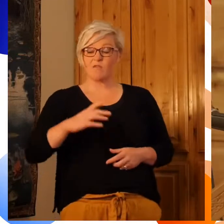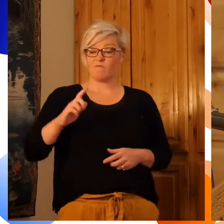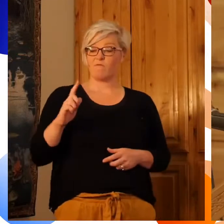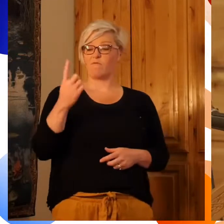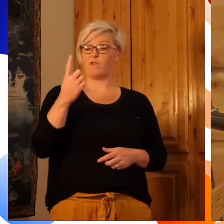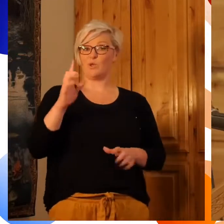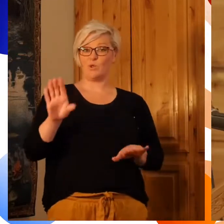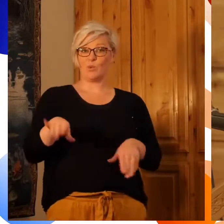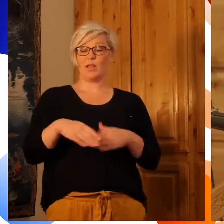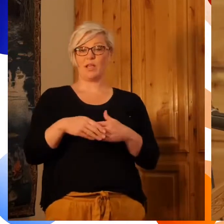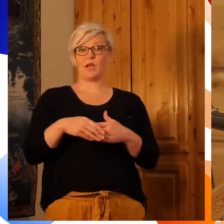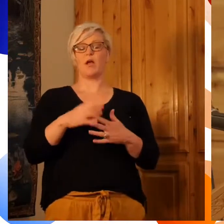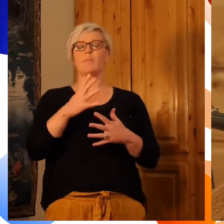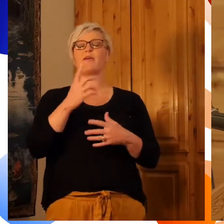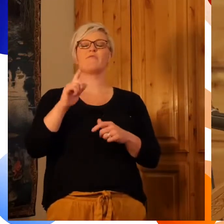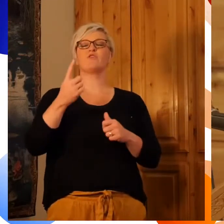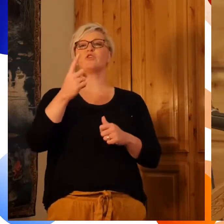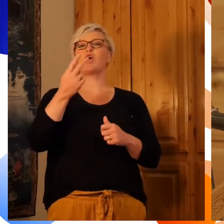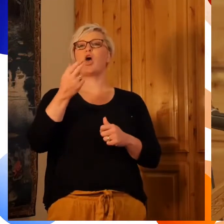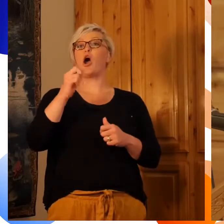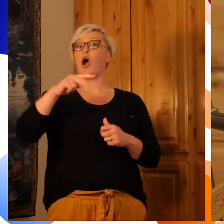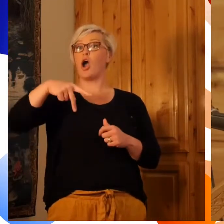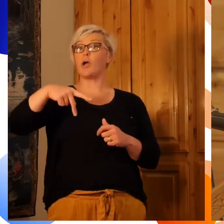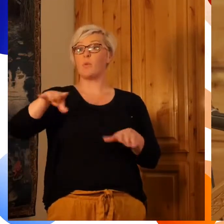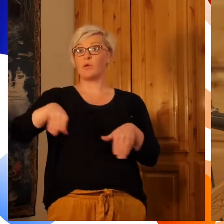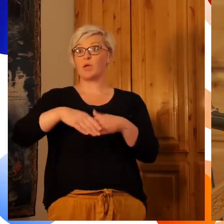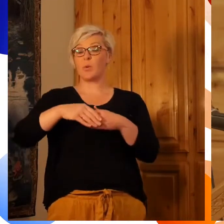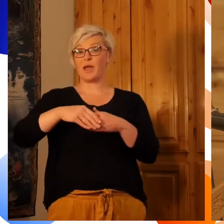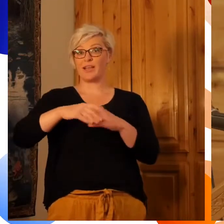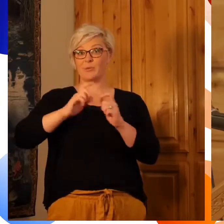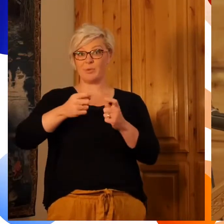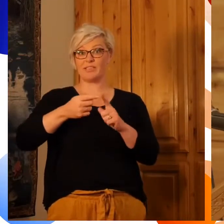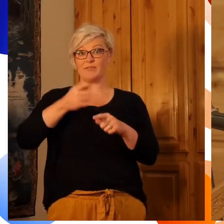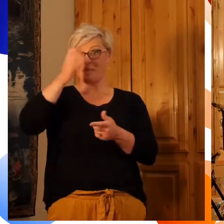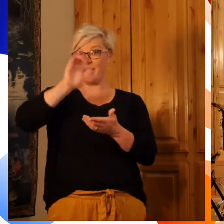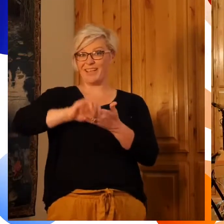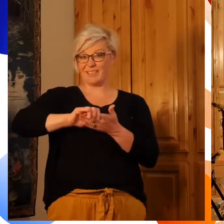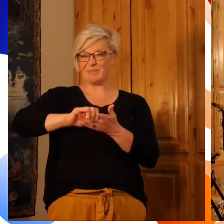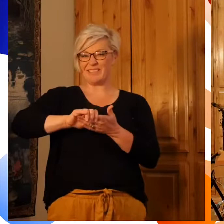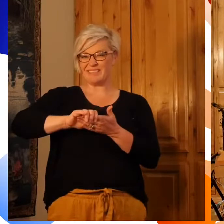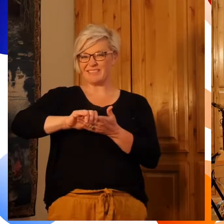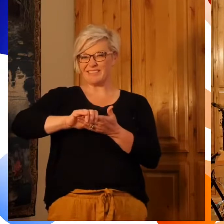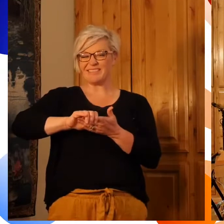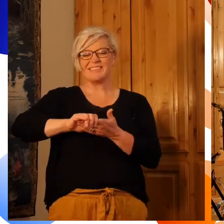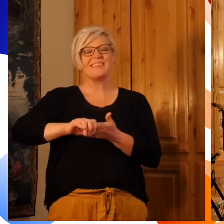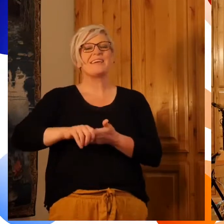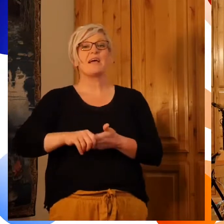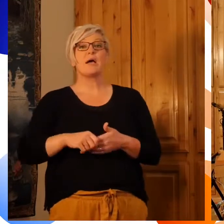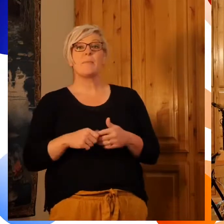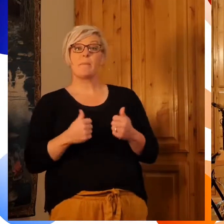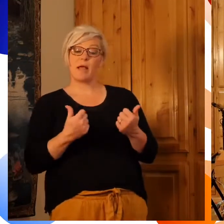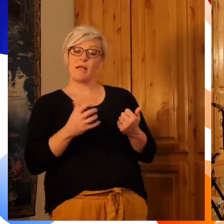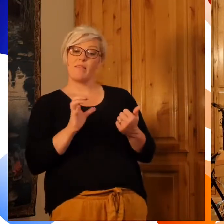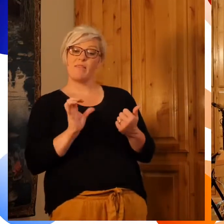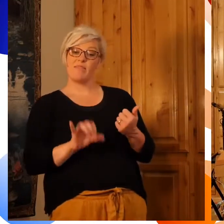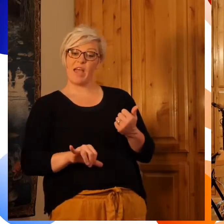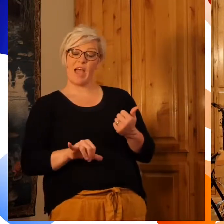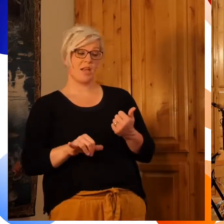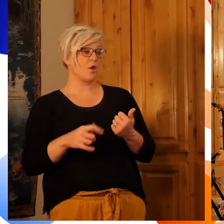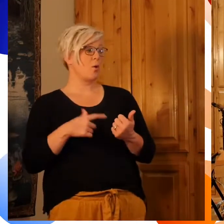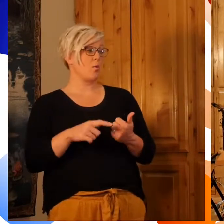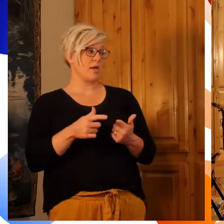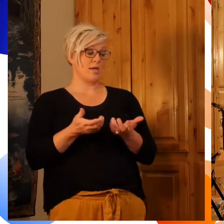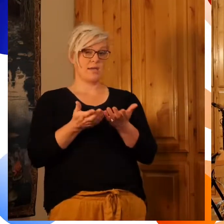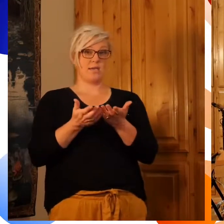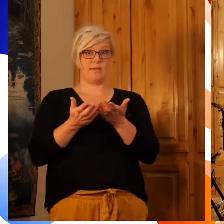My first harp was a wedding present from my husband, but this one we commissioned to have made for us later